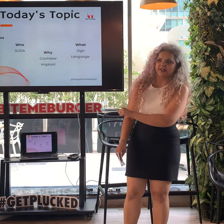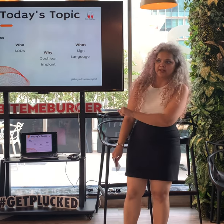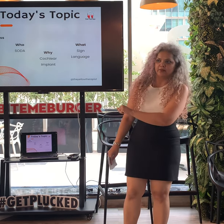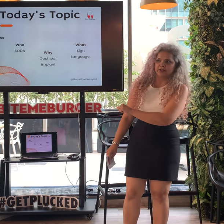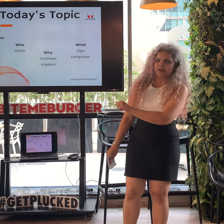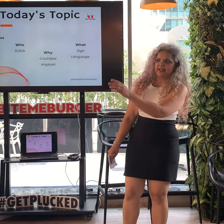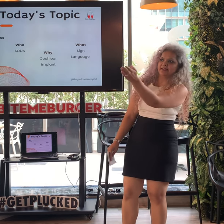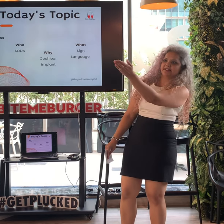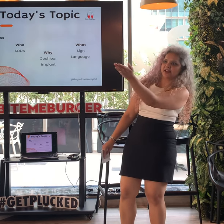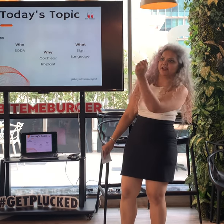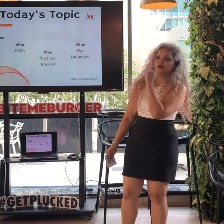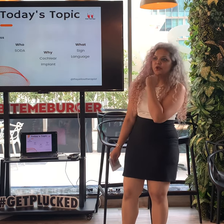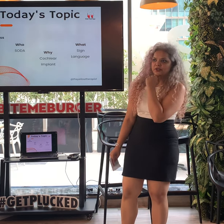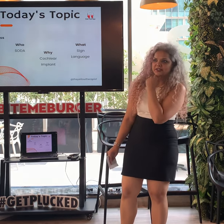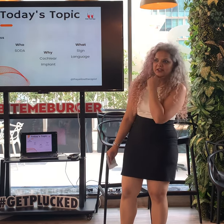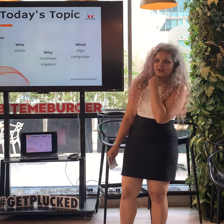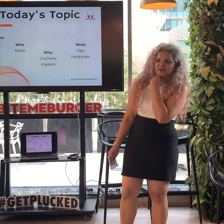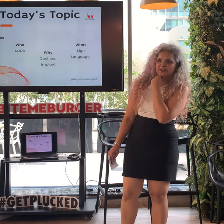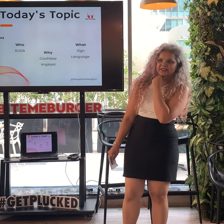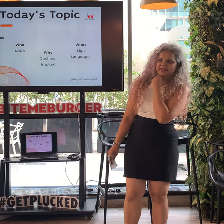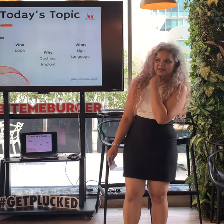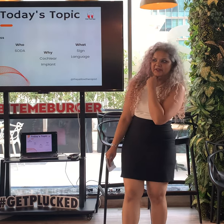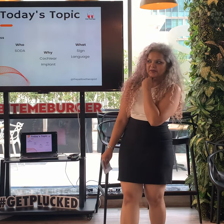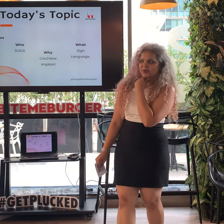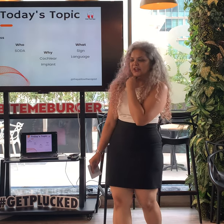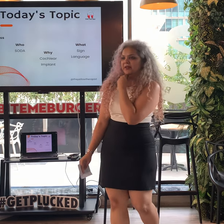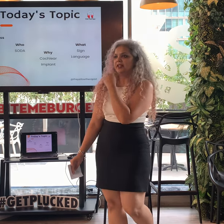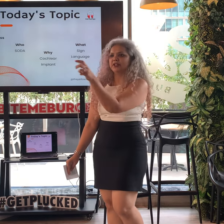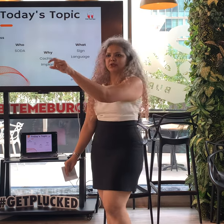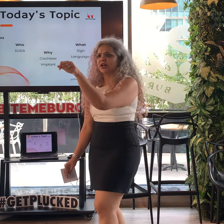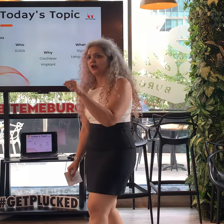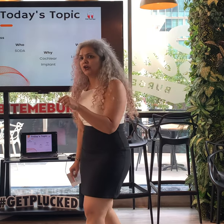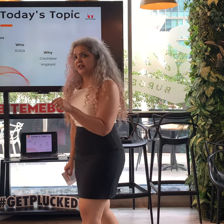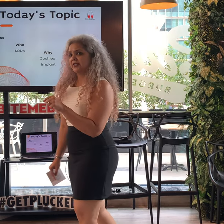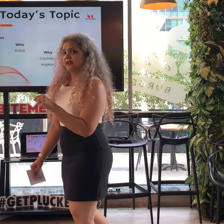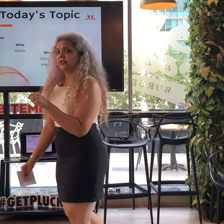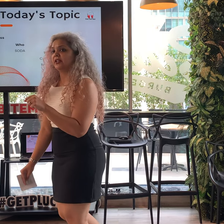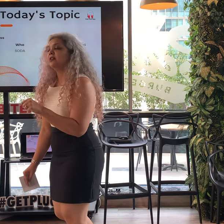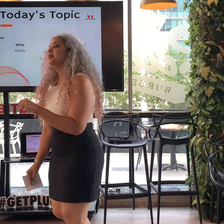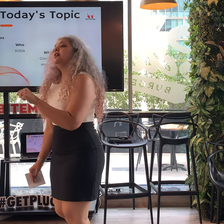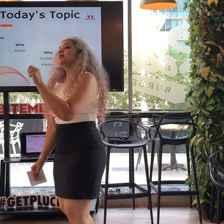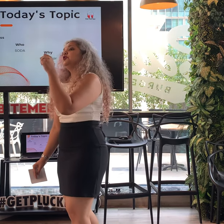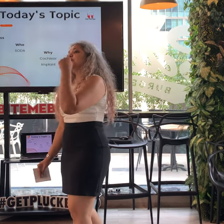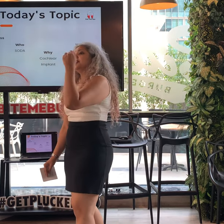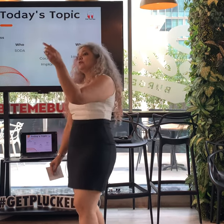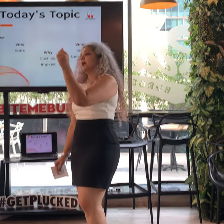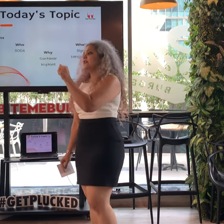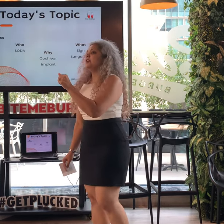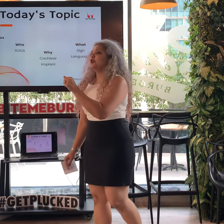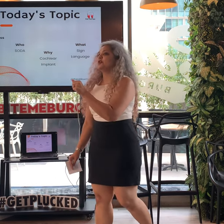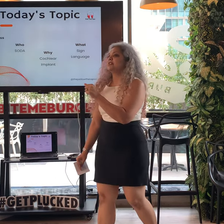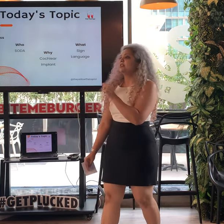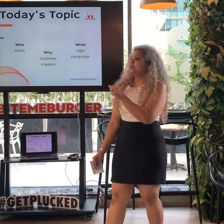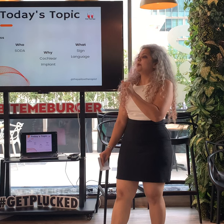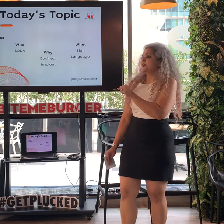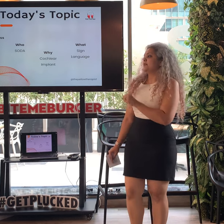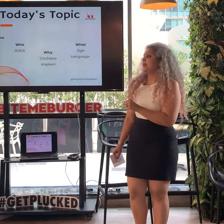example. He is our host for the morning. He took our orders and everything. So if Marvin knows a little bit of sign